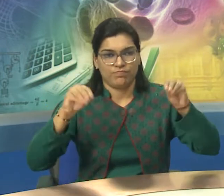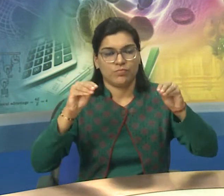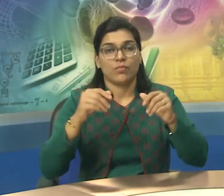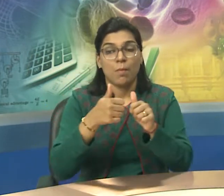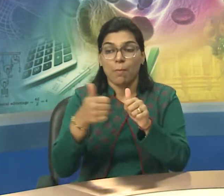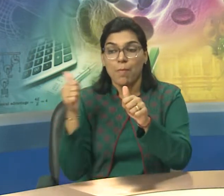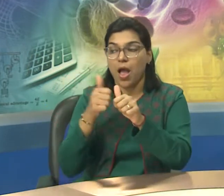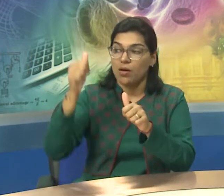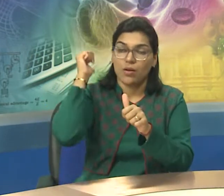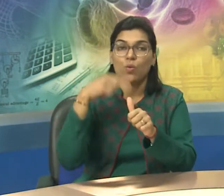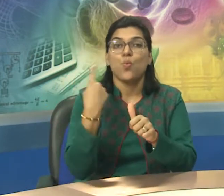or